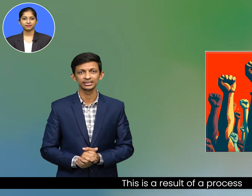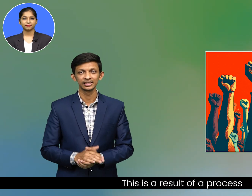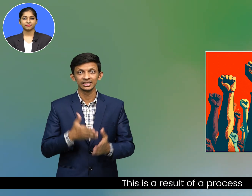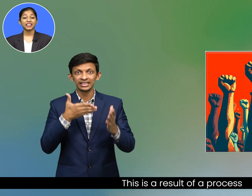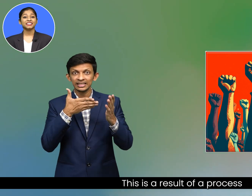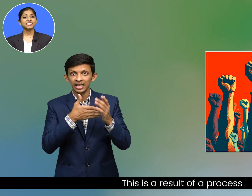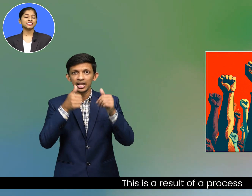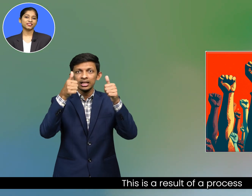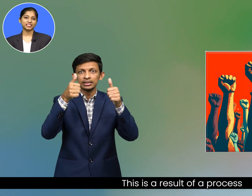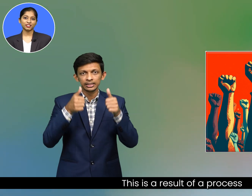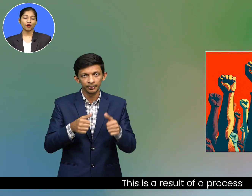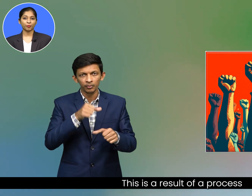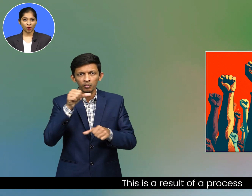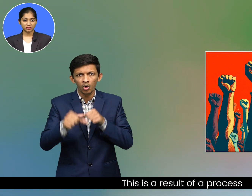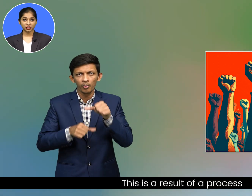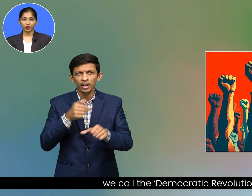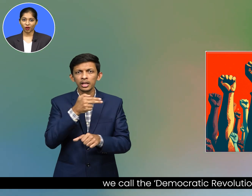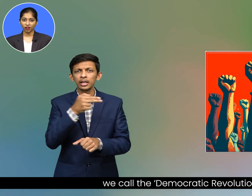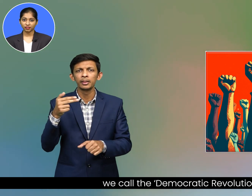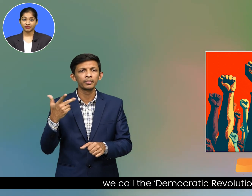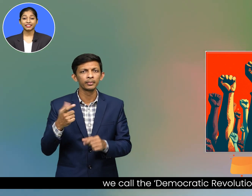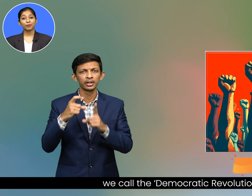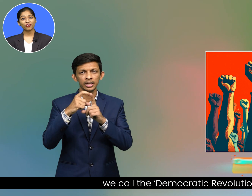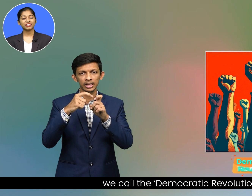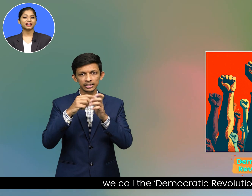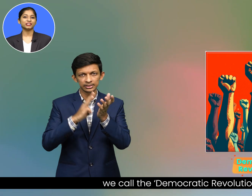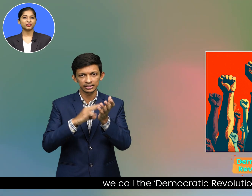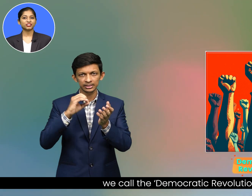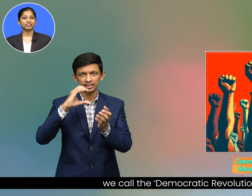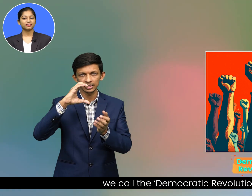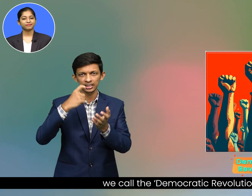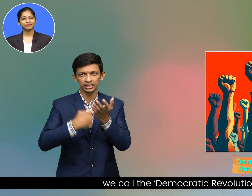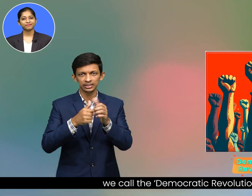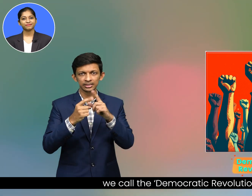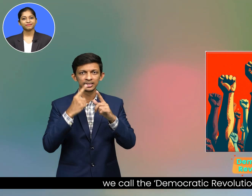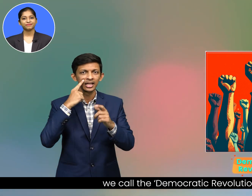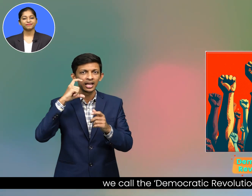countries. This is a result of a process we call the democratic revolution.